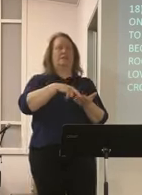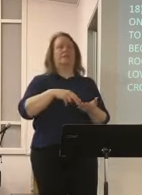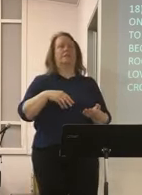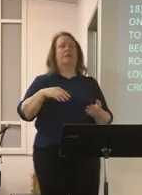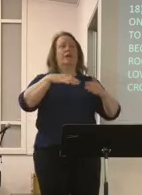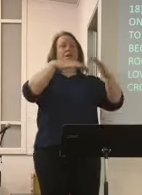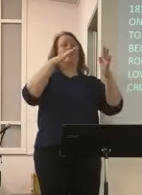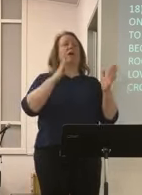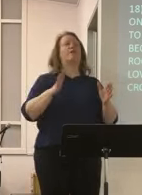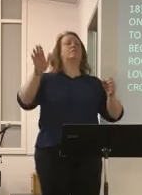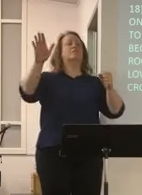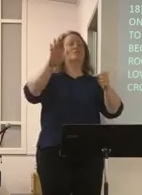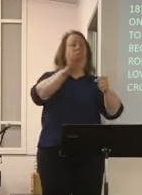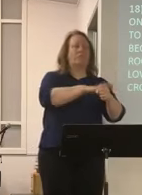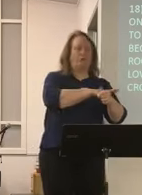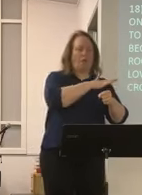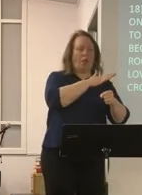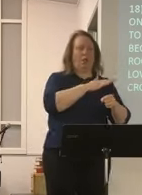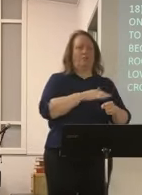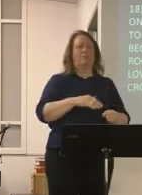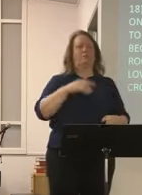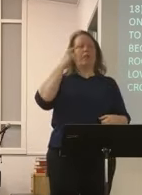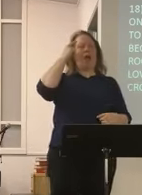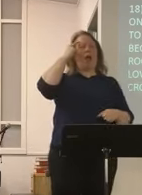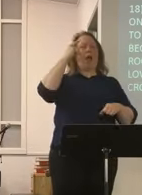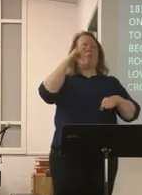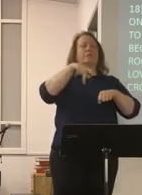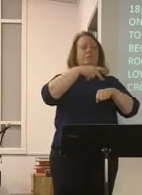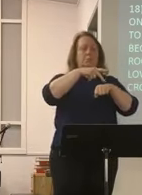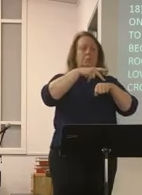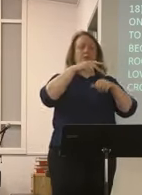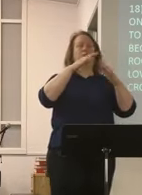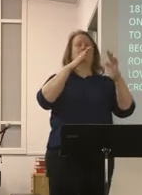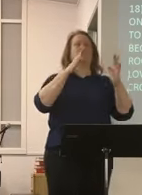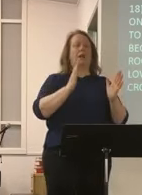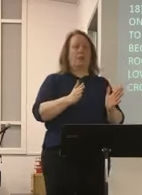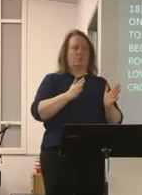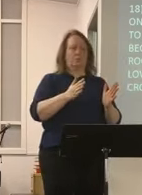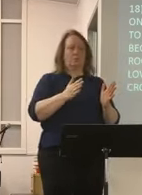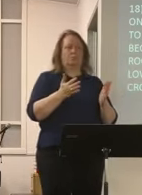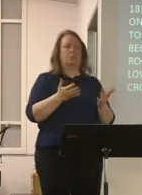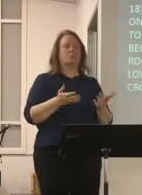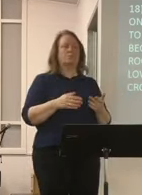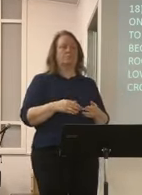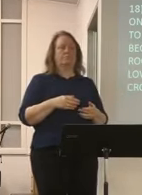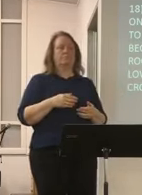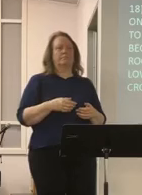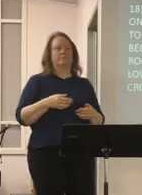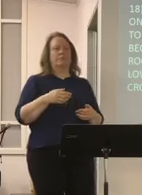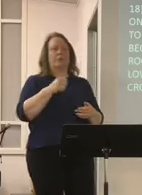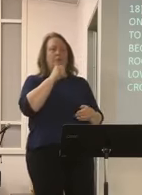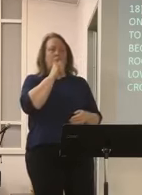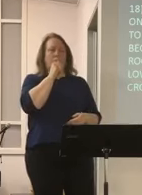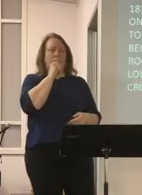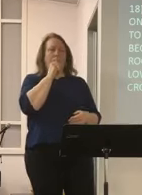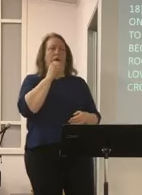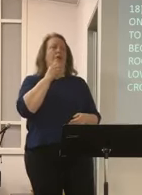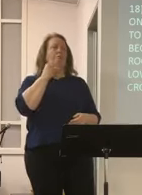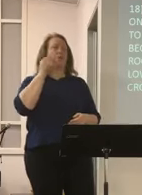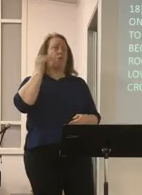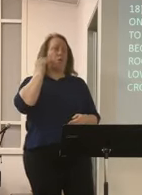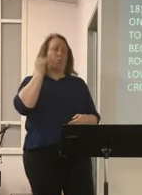this house. And again, I think it was Peter's house, because that would have just made more sense. It could have been any private residence. But